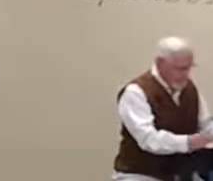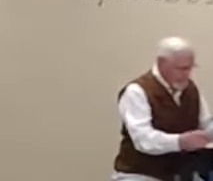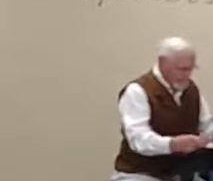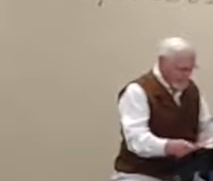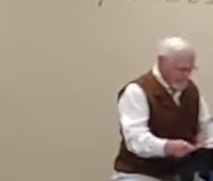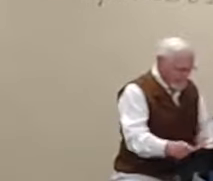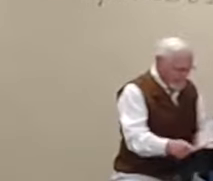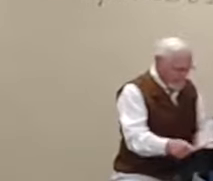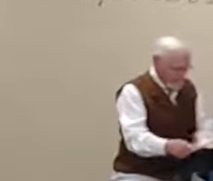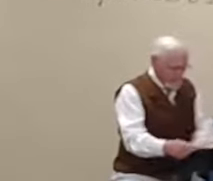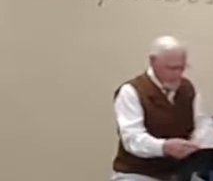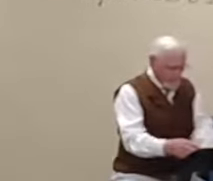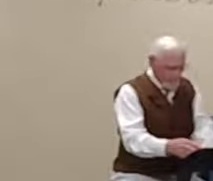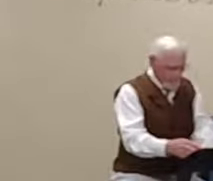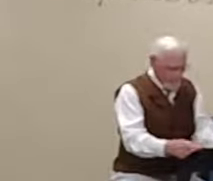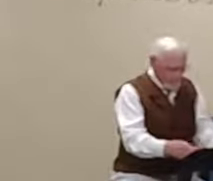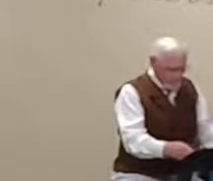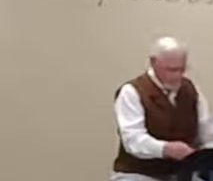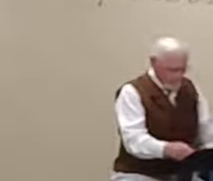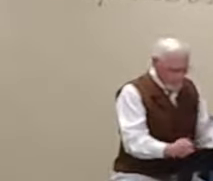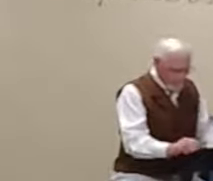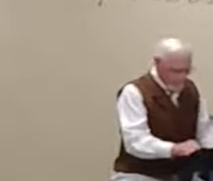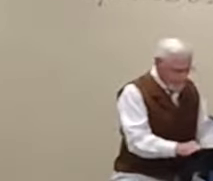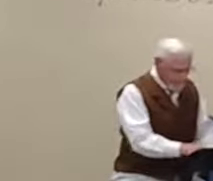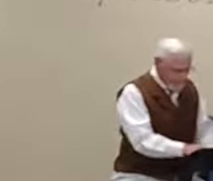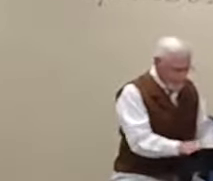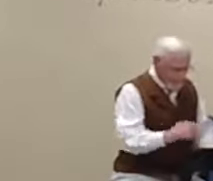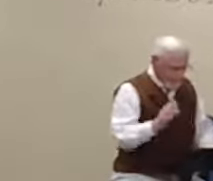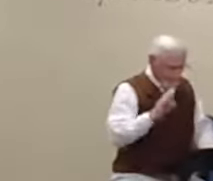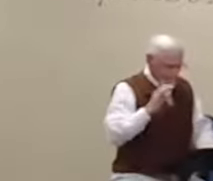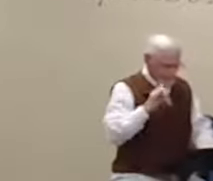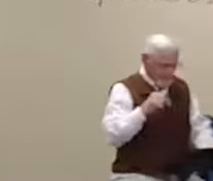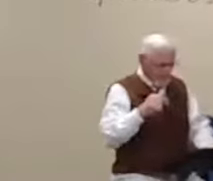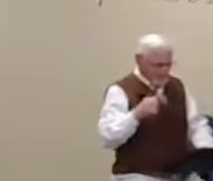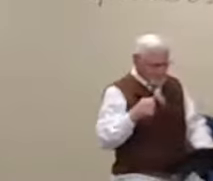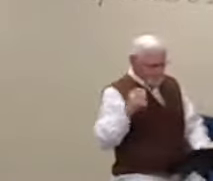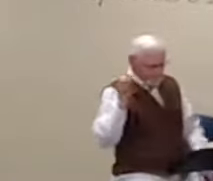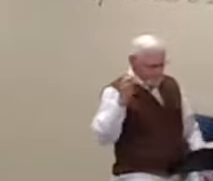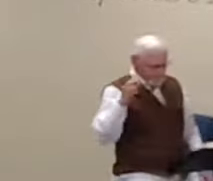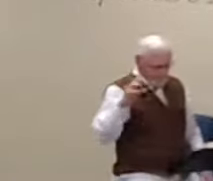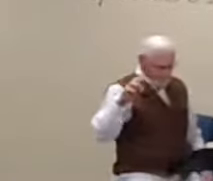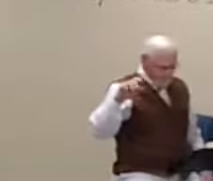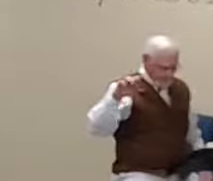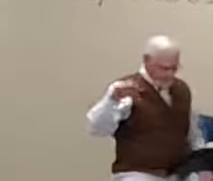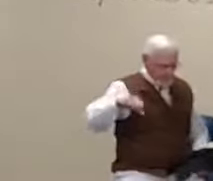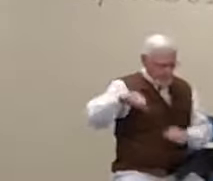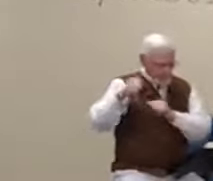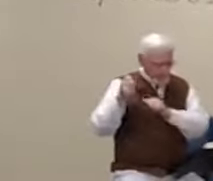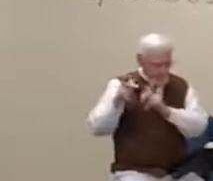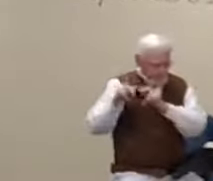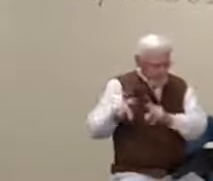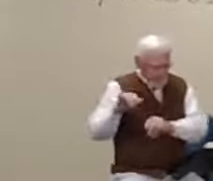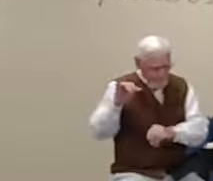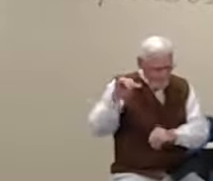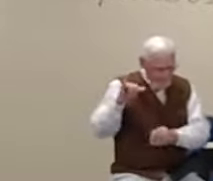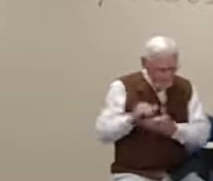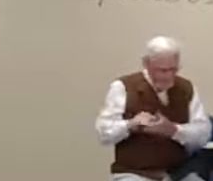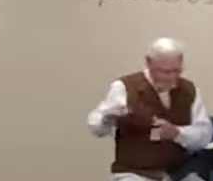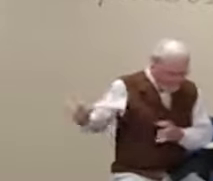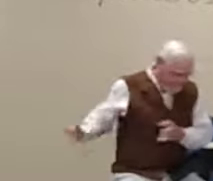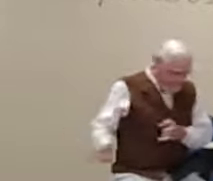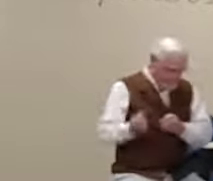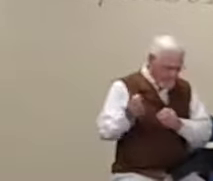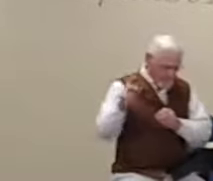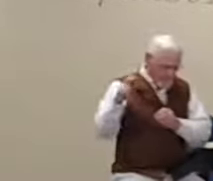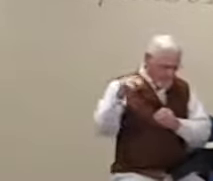message a couple of weeks ago, and he's also one of those big picture guys that can take, you know, 2,000 years of history and kind of bring in